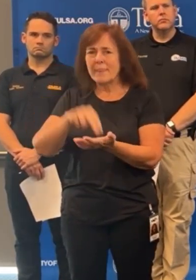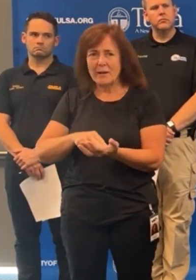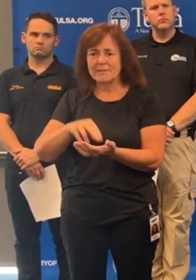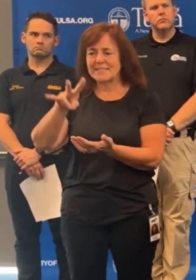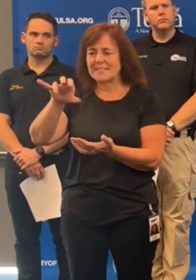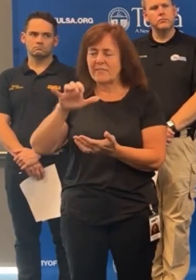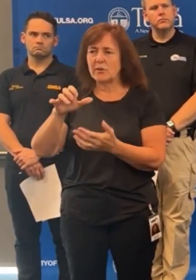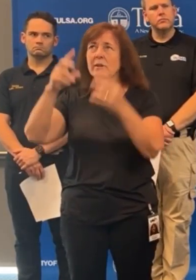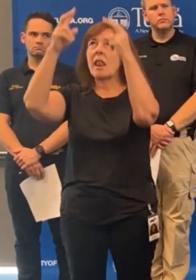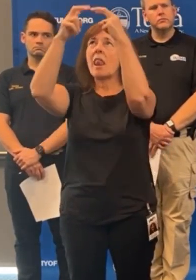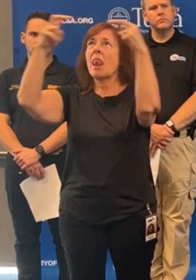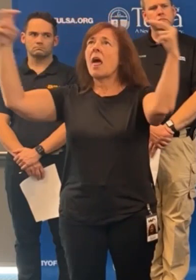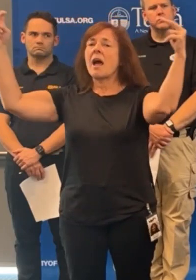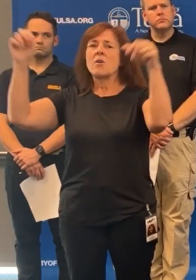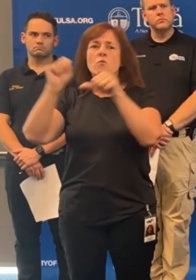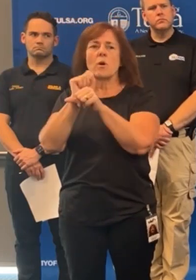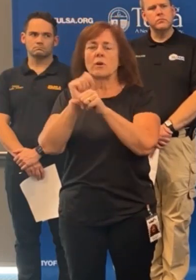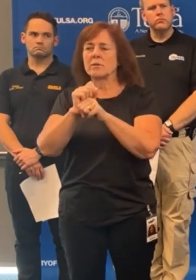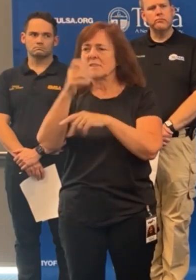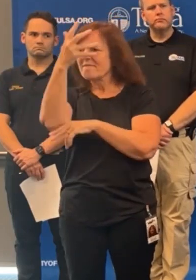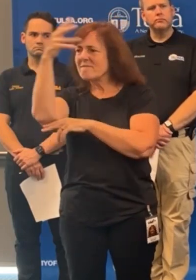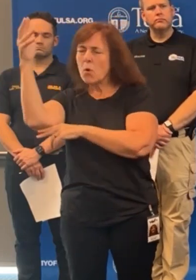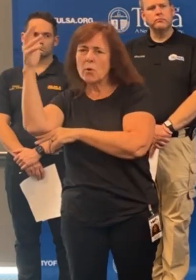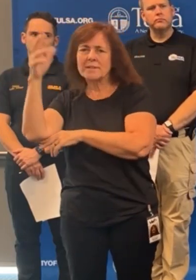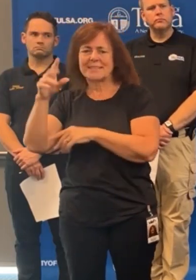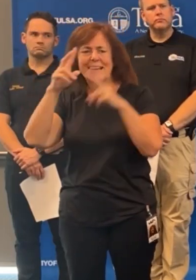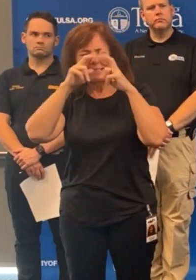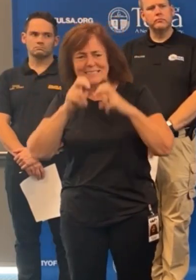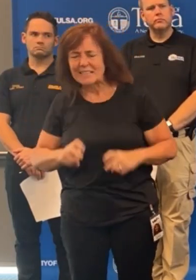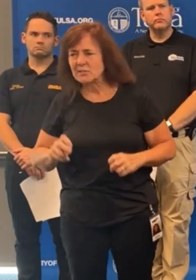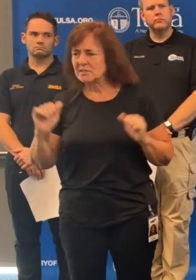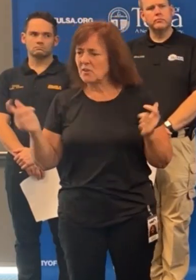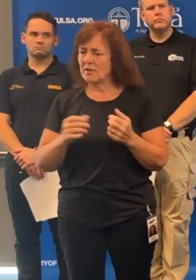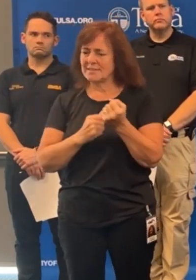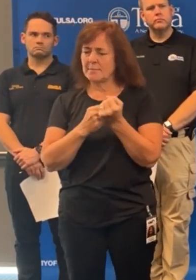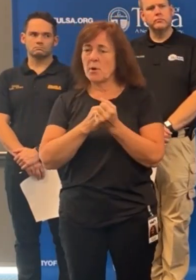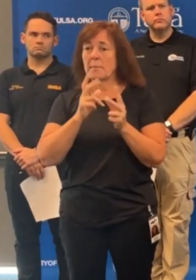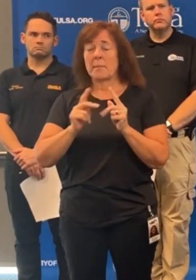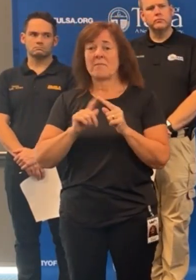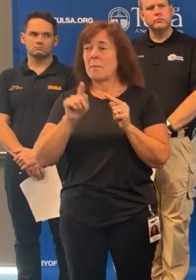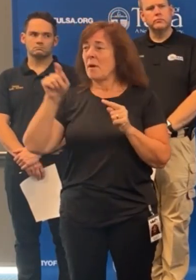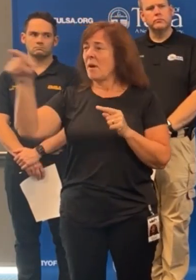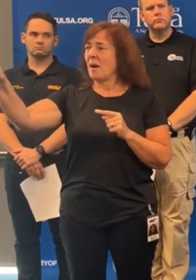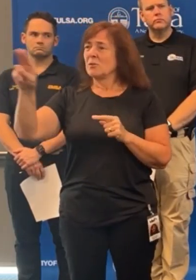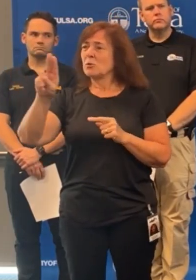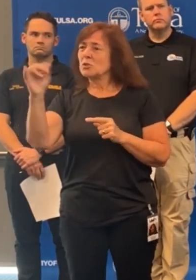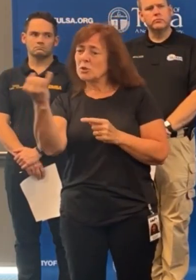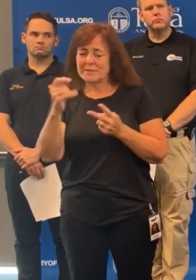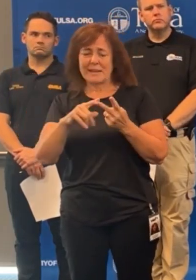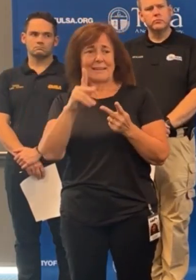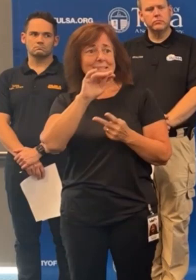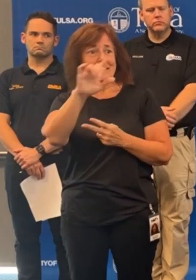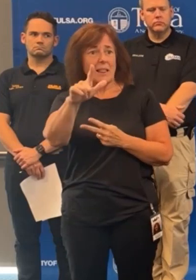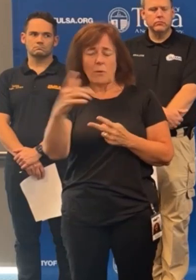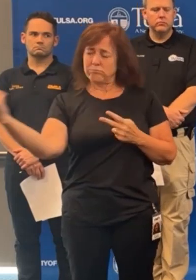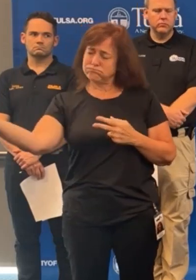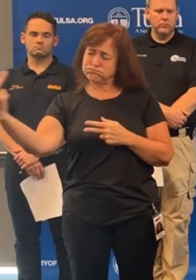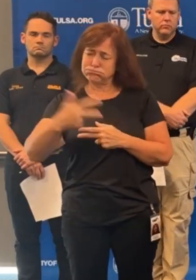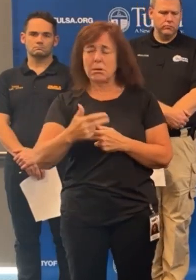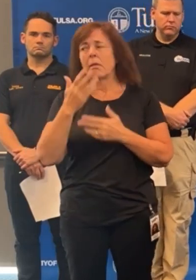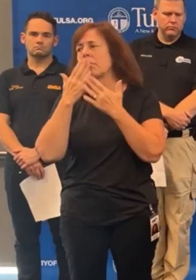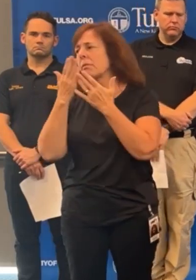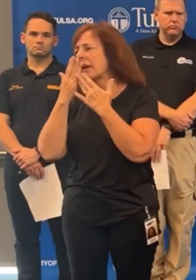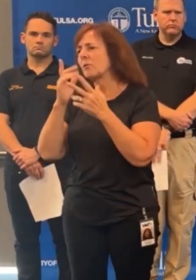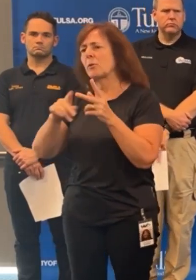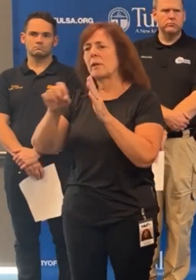workers, foresters, assessors, and support personnel from as far away as New Jersey and Delaware. And we just want to say